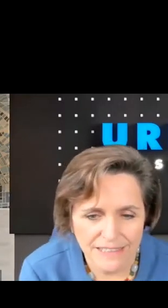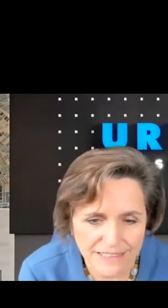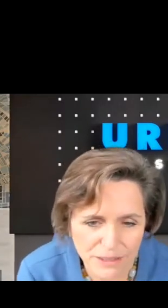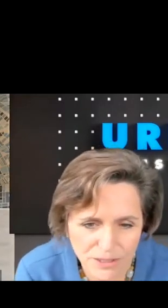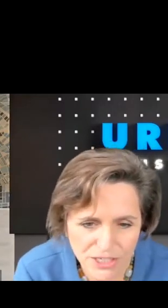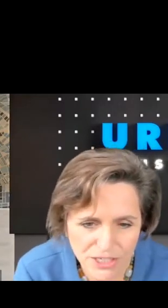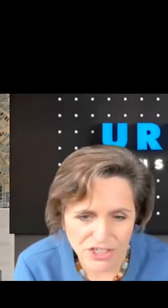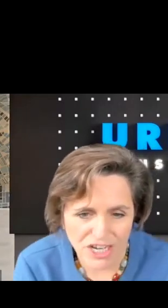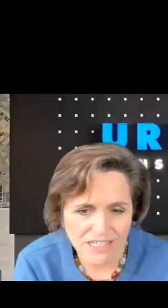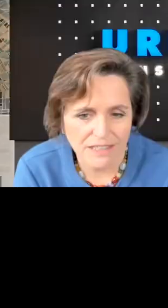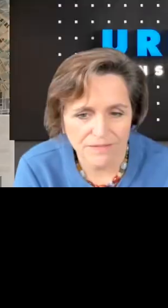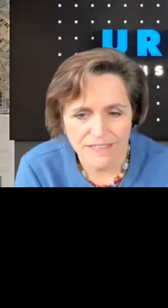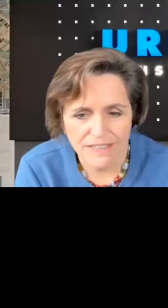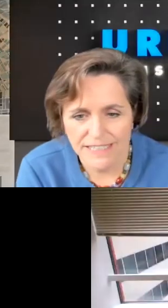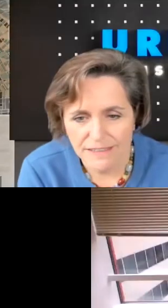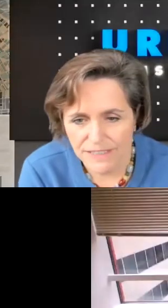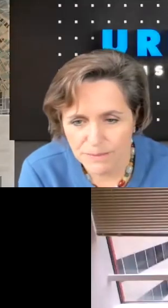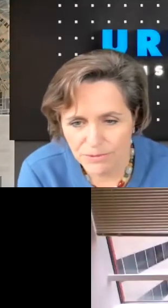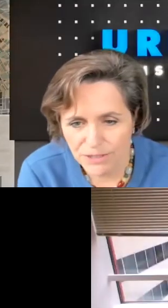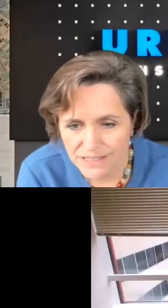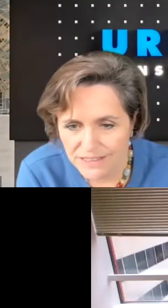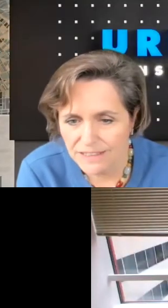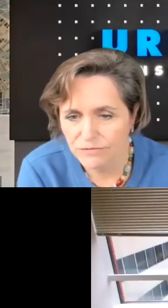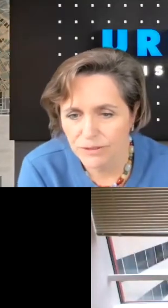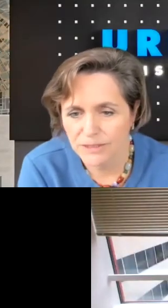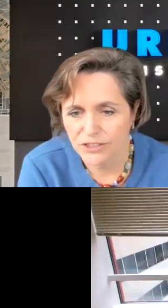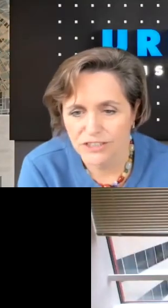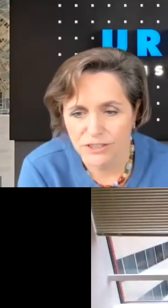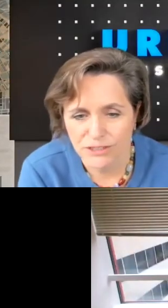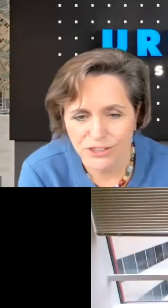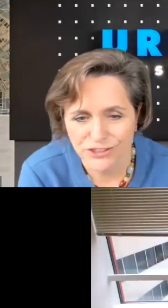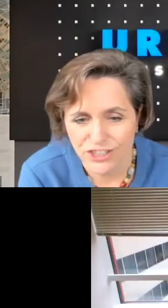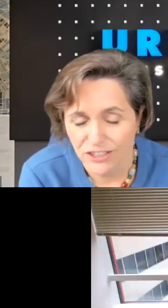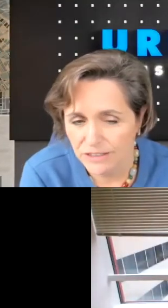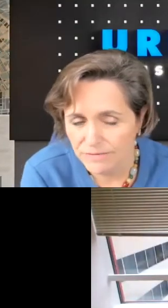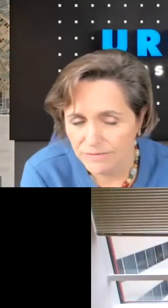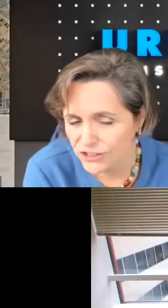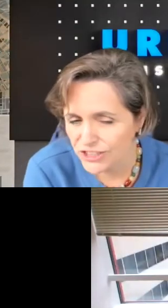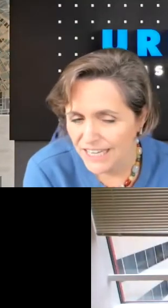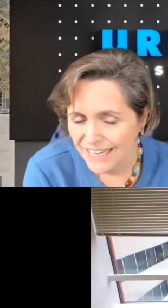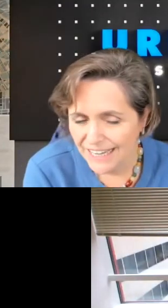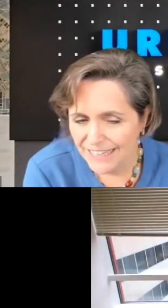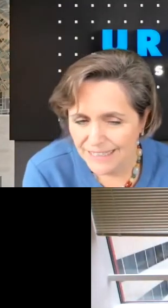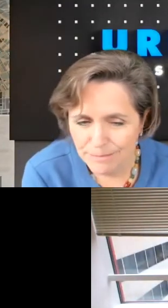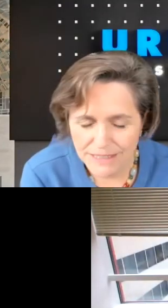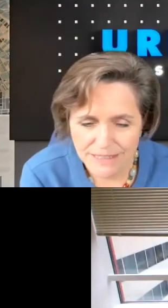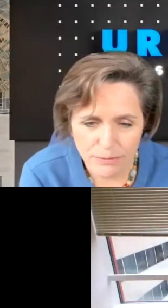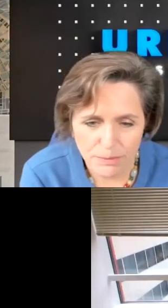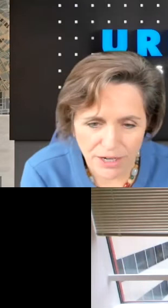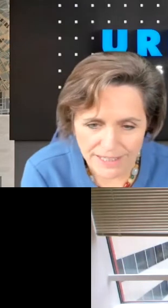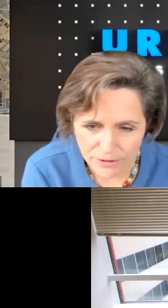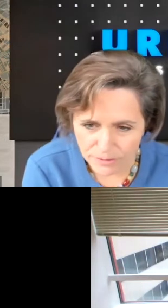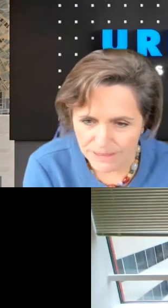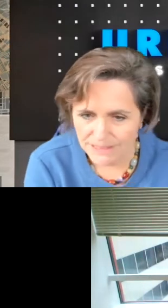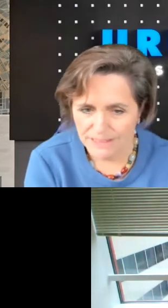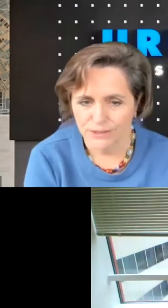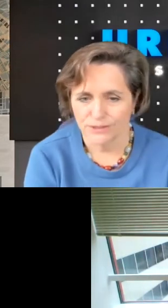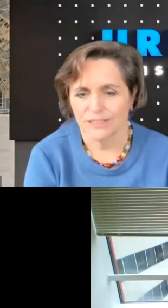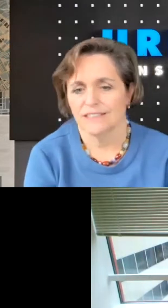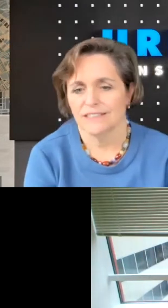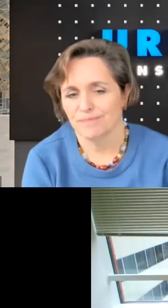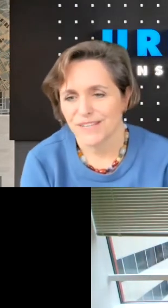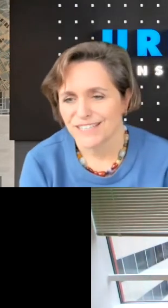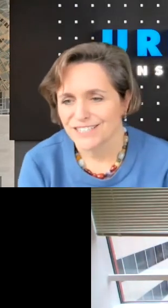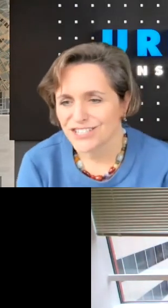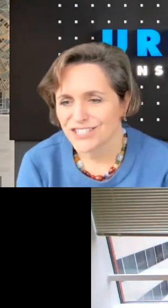and inspiration, Jocelyn Fontaine, the Vice President of Criminal Justice Research at Arnold Ventures, and I must say with pride, Urban